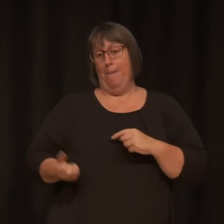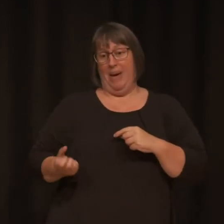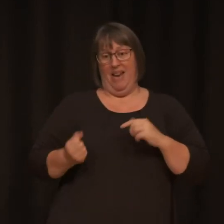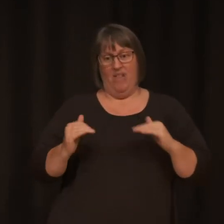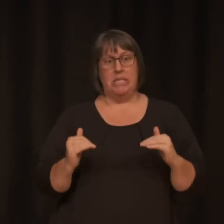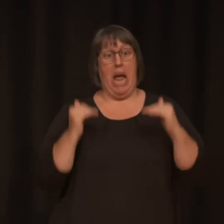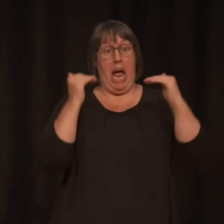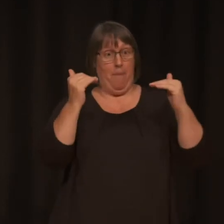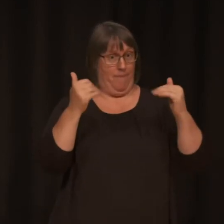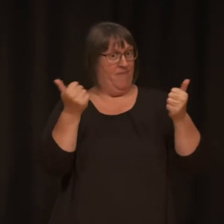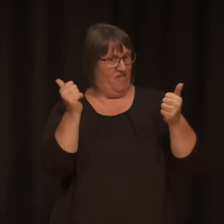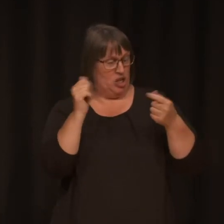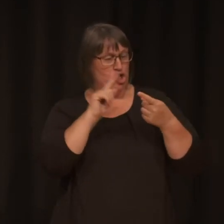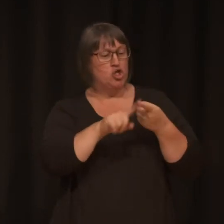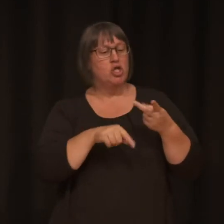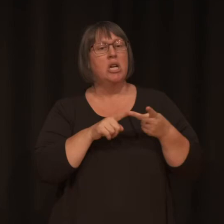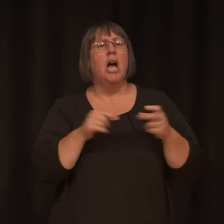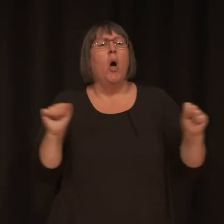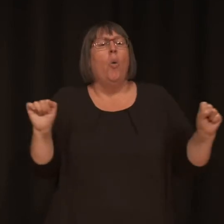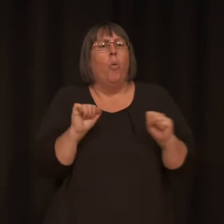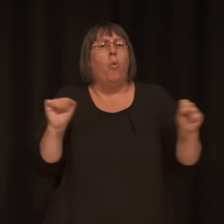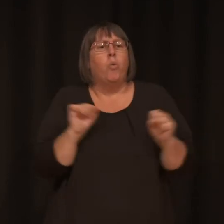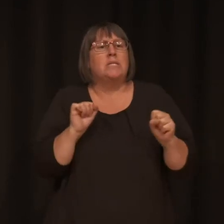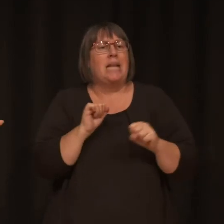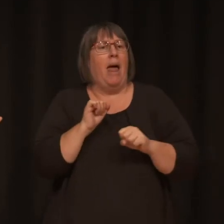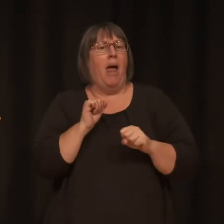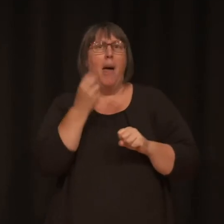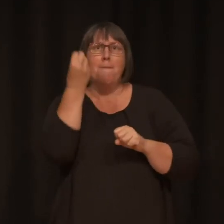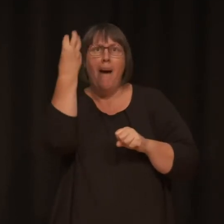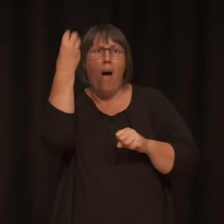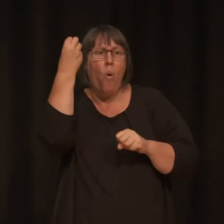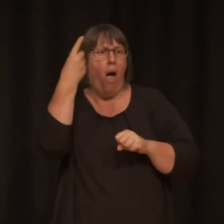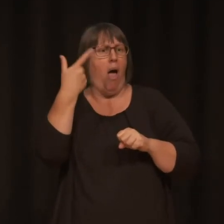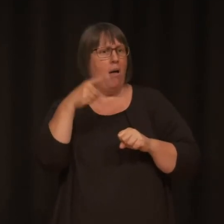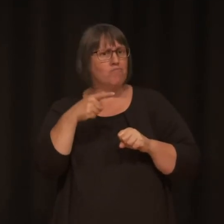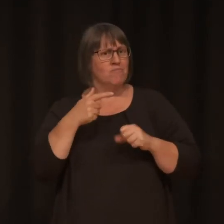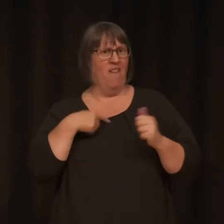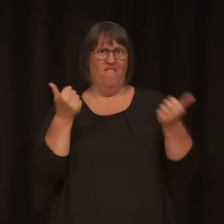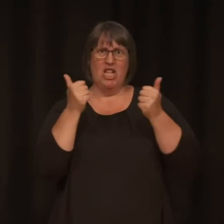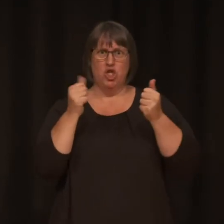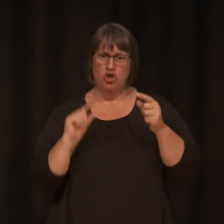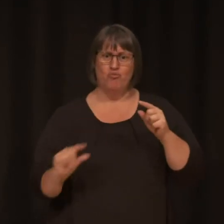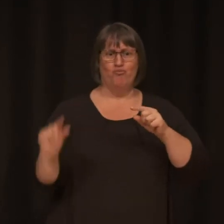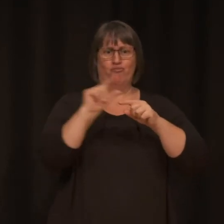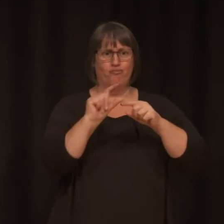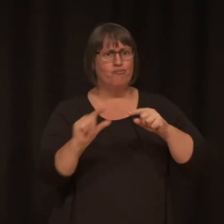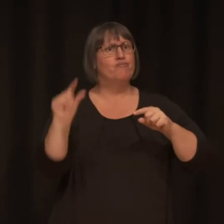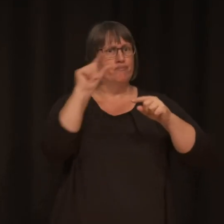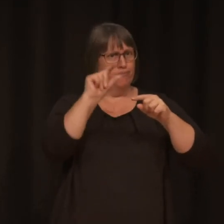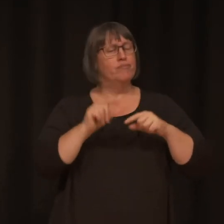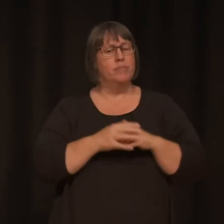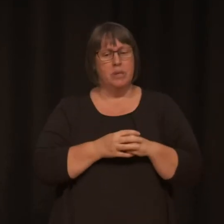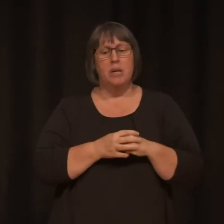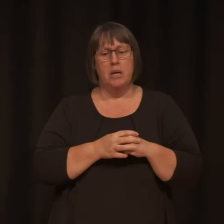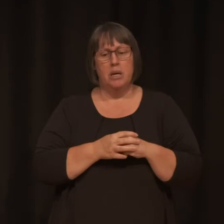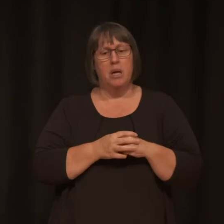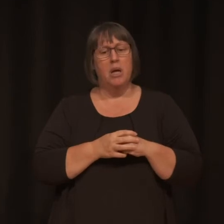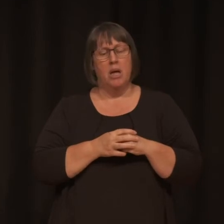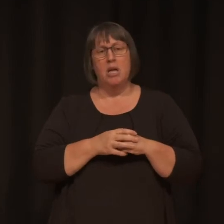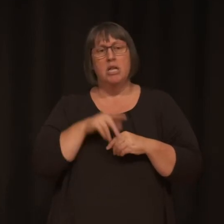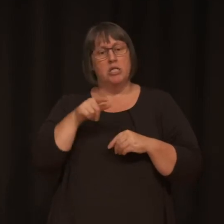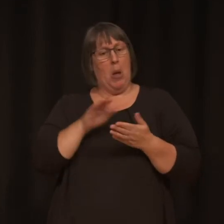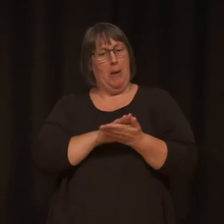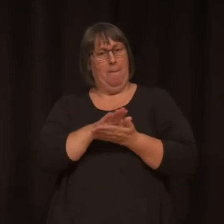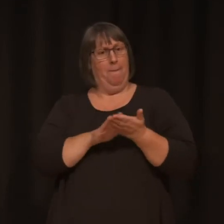rates, increasing the winter energy payment, and of course the benefits of having already indexed benefits